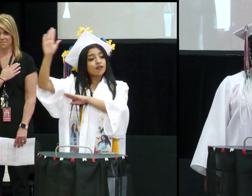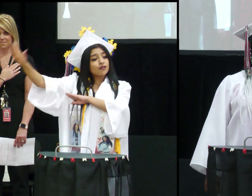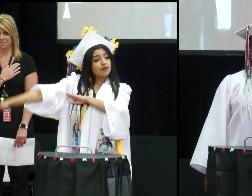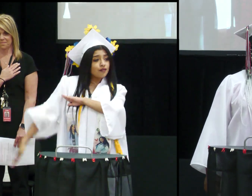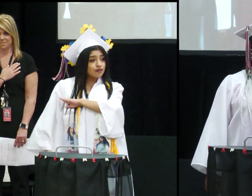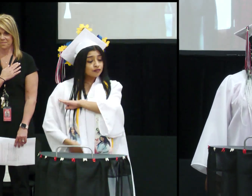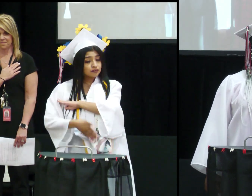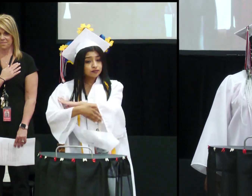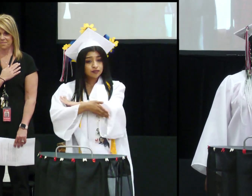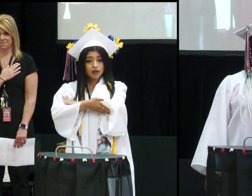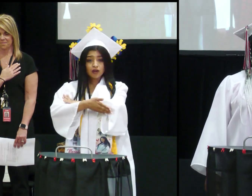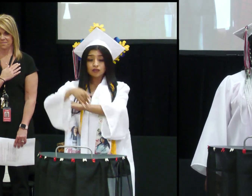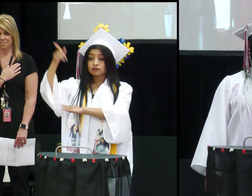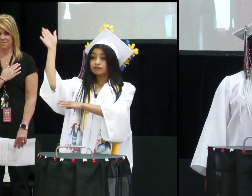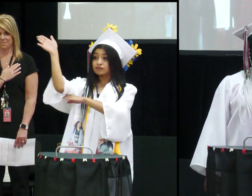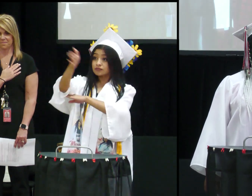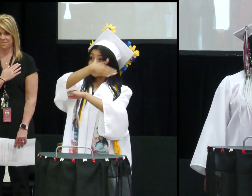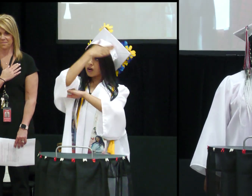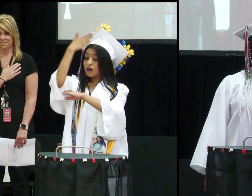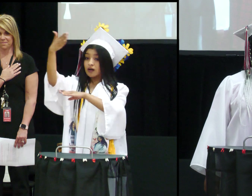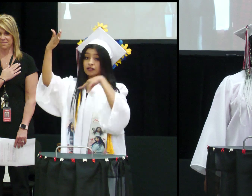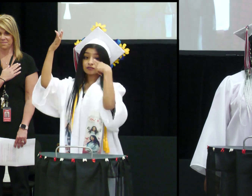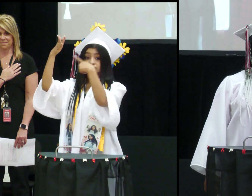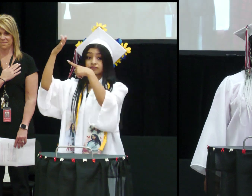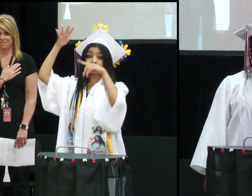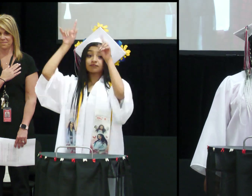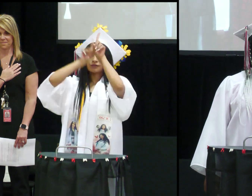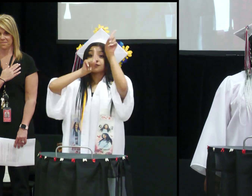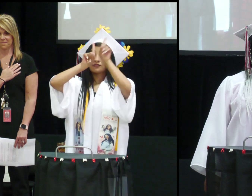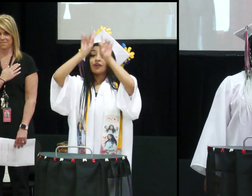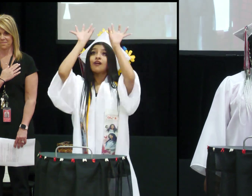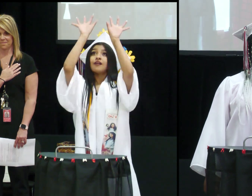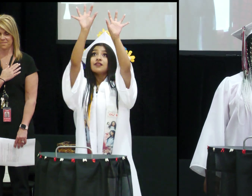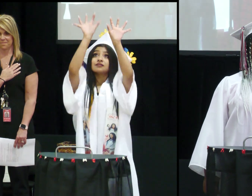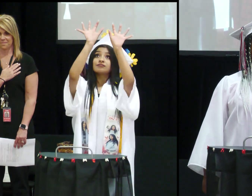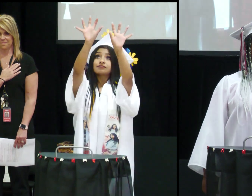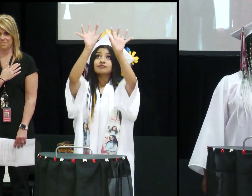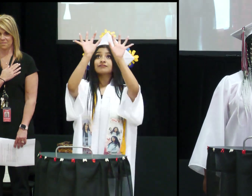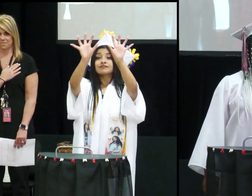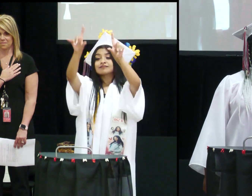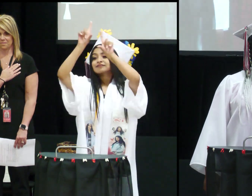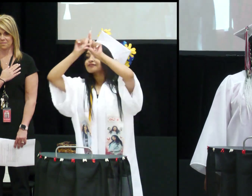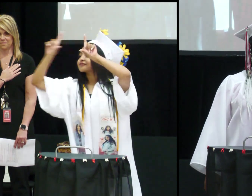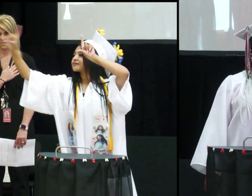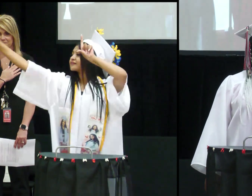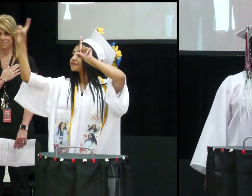night that our flag was still there.